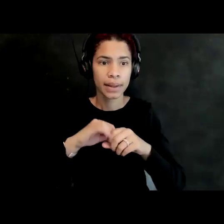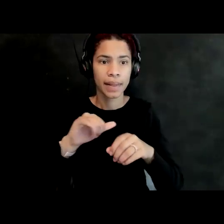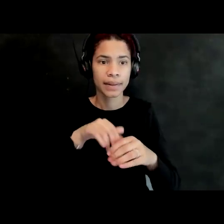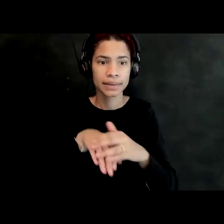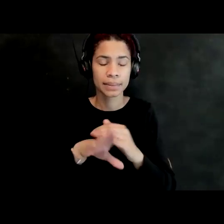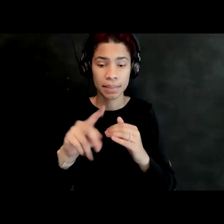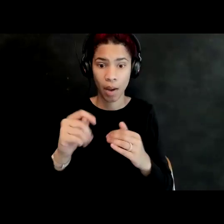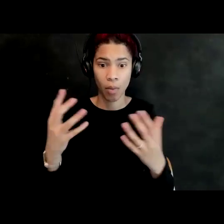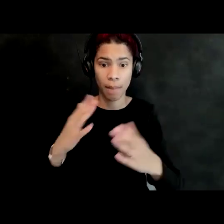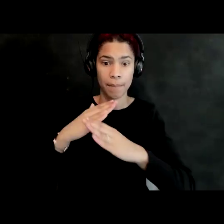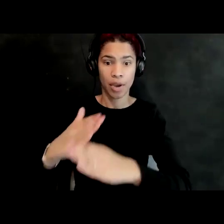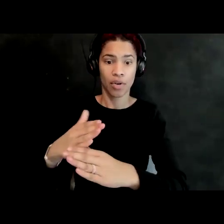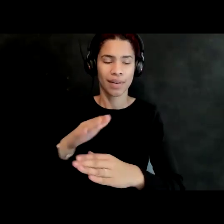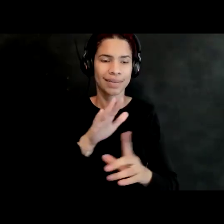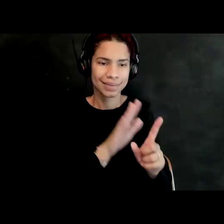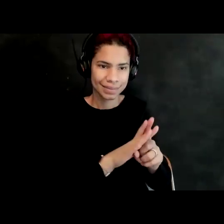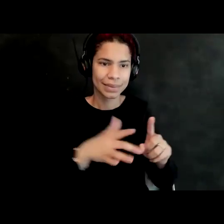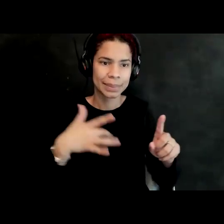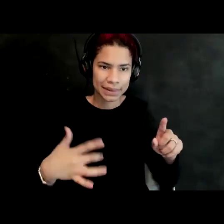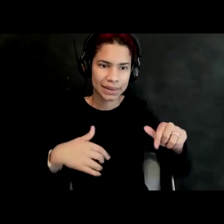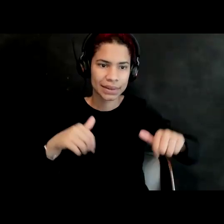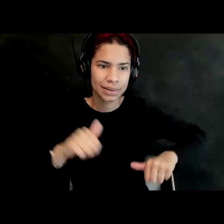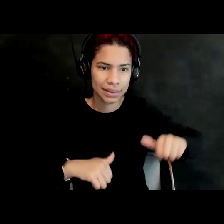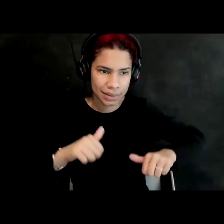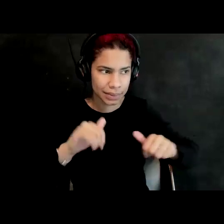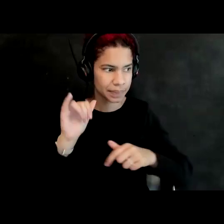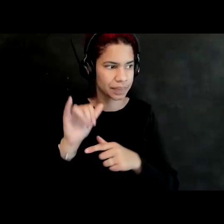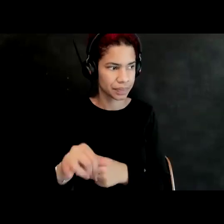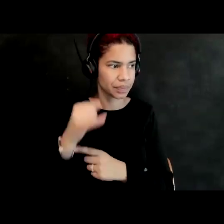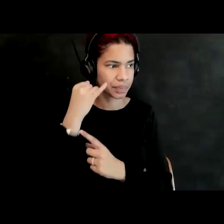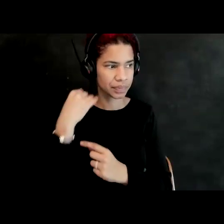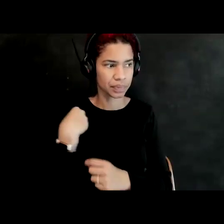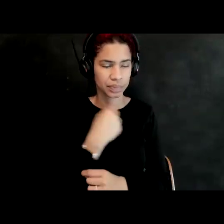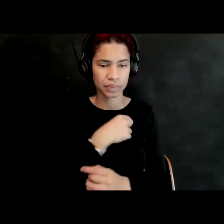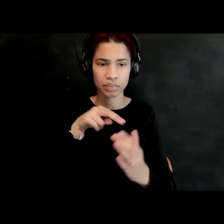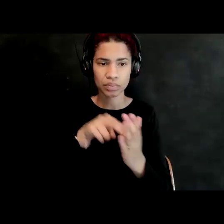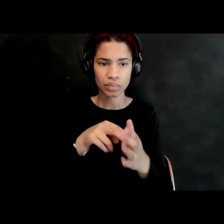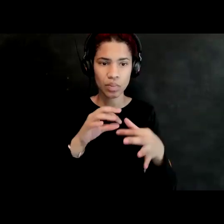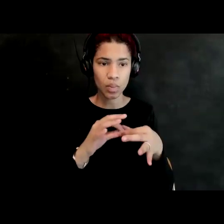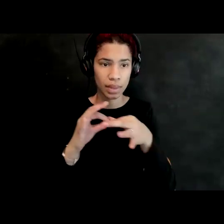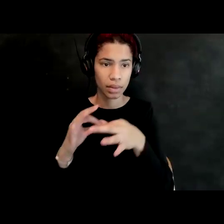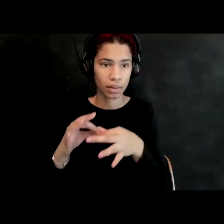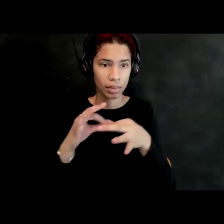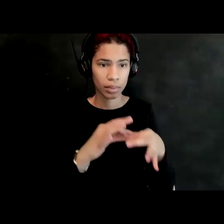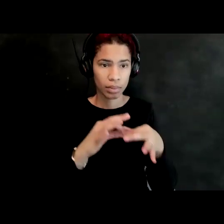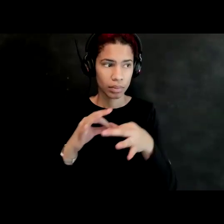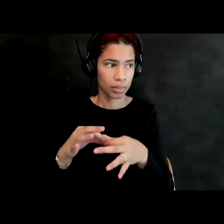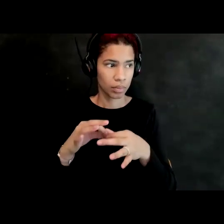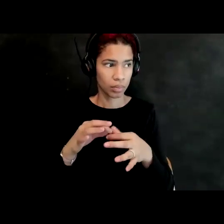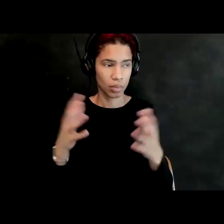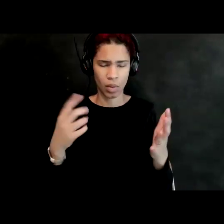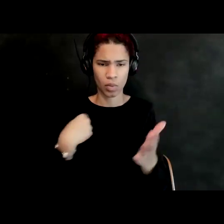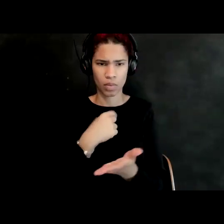in the way of what he wants is his hesitation. So if we were to look at the relationship, what do we see as the